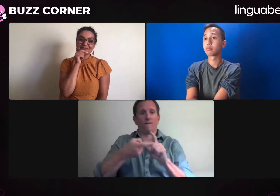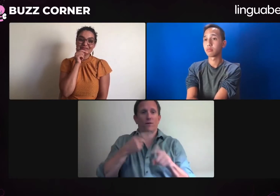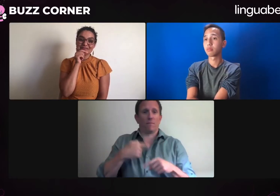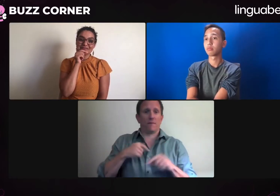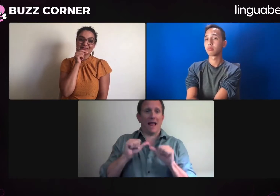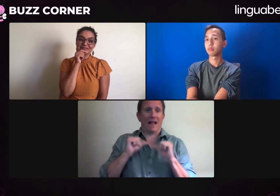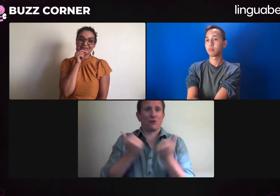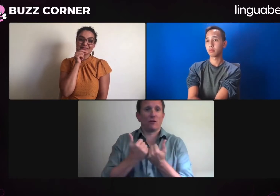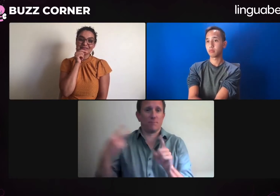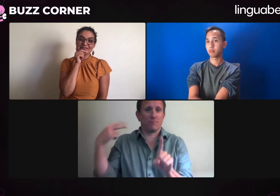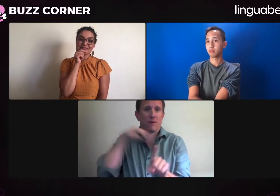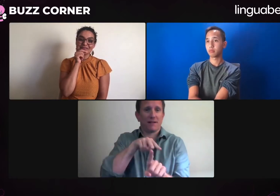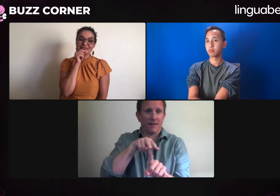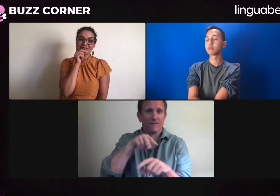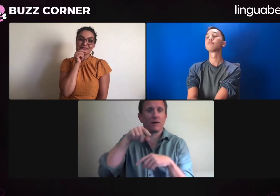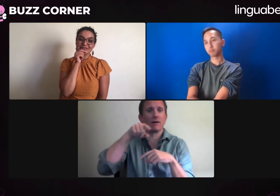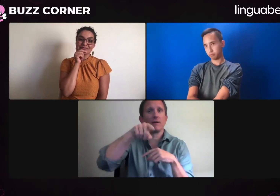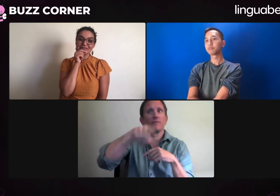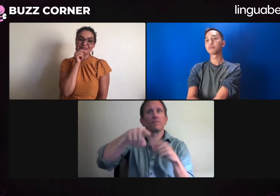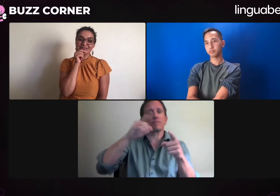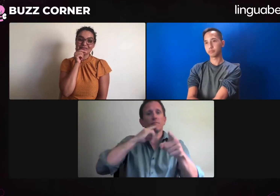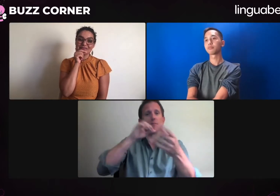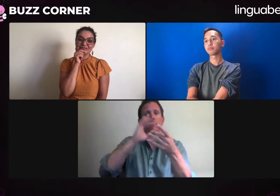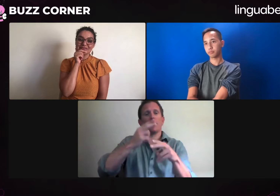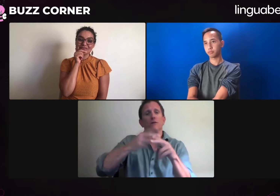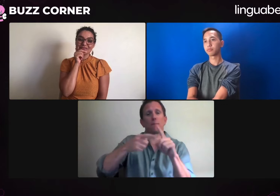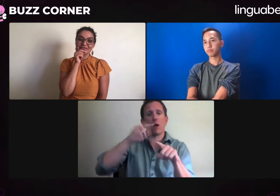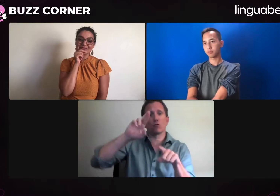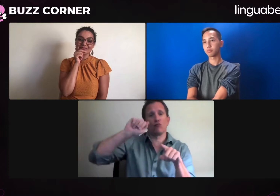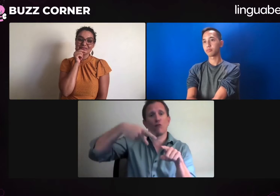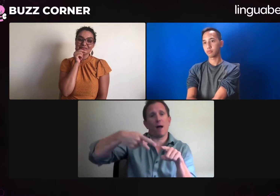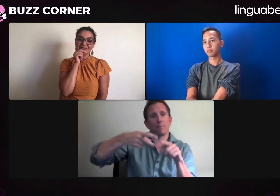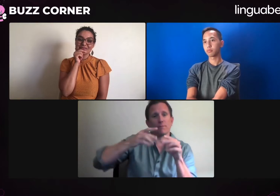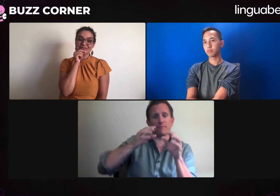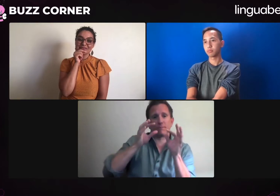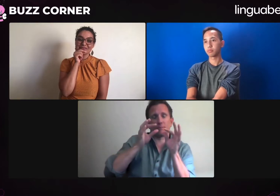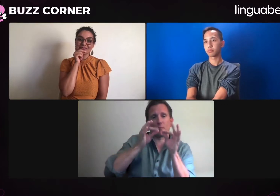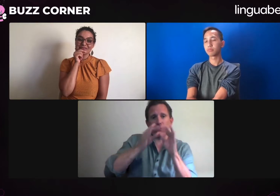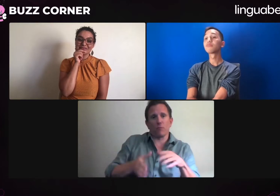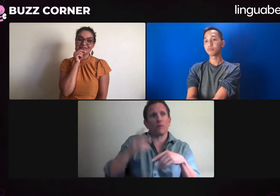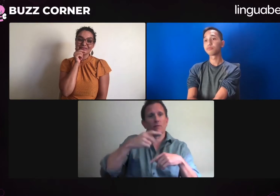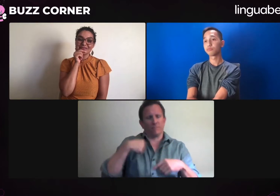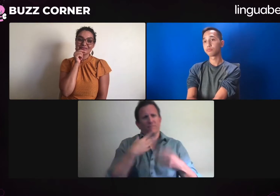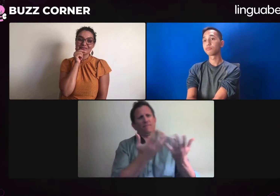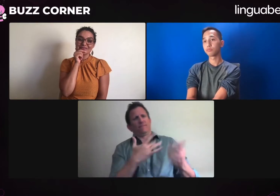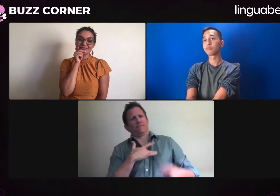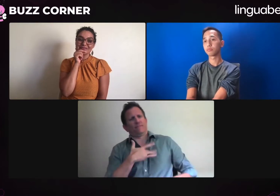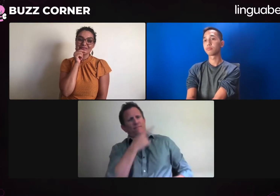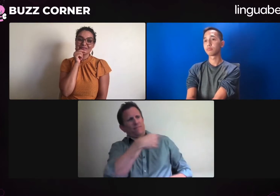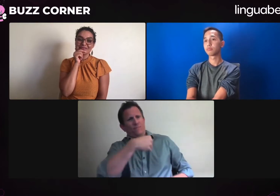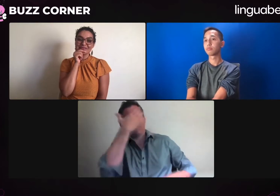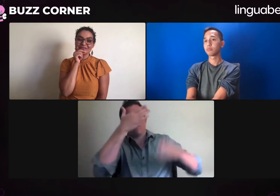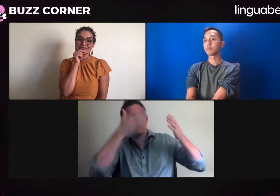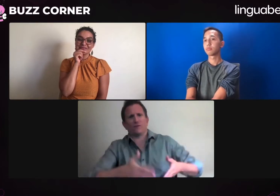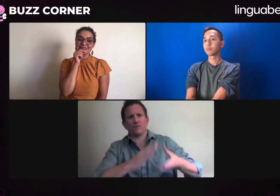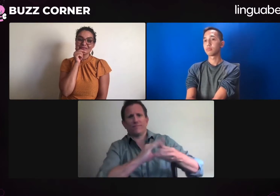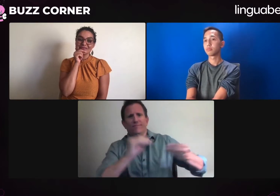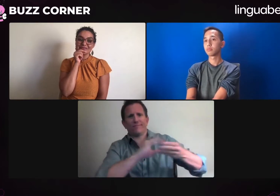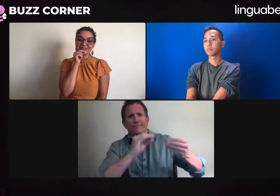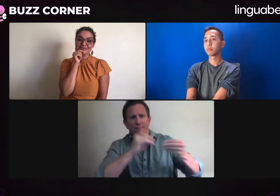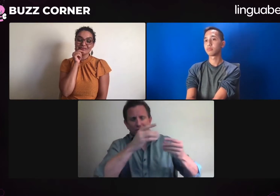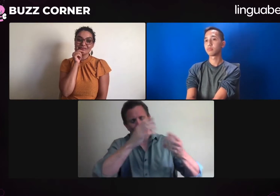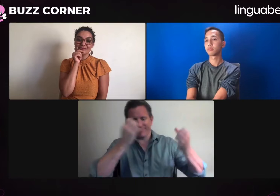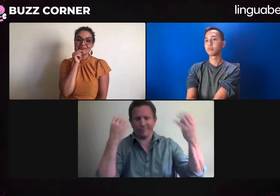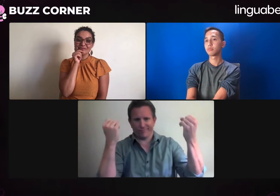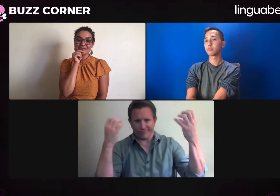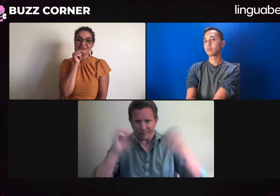Yeah, I think a challenge from at least the agency standpoint is, you mentioned recently the rap and the